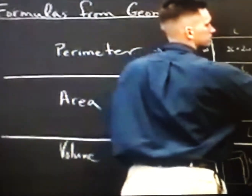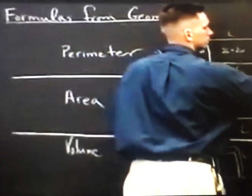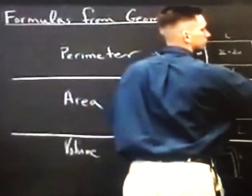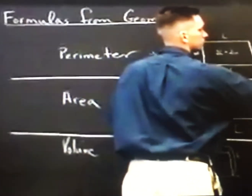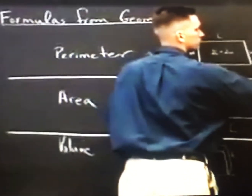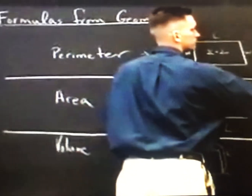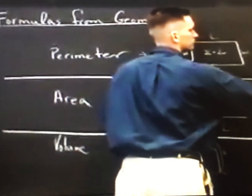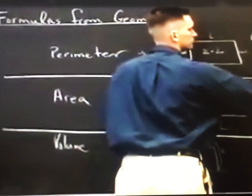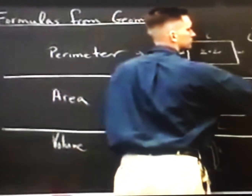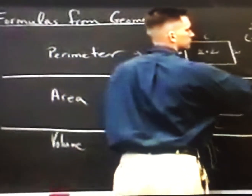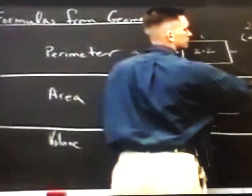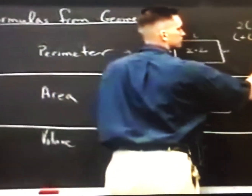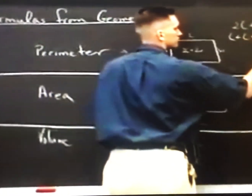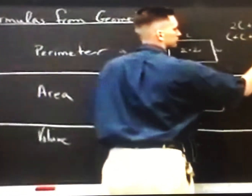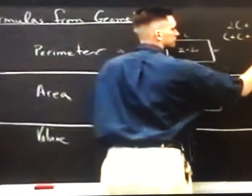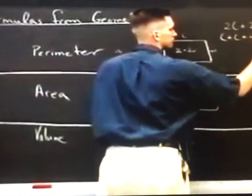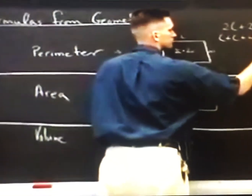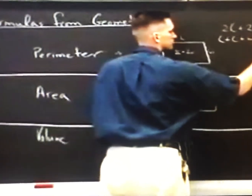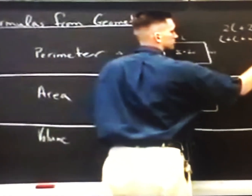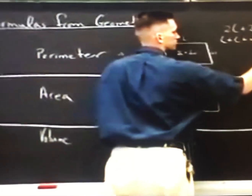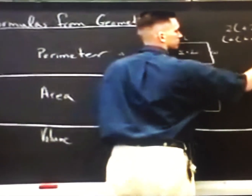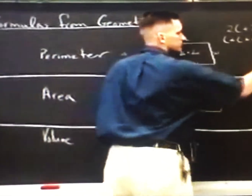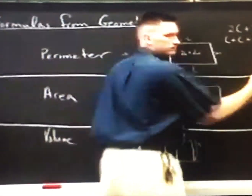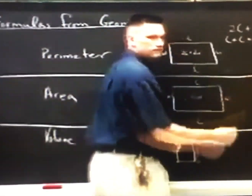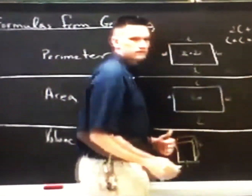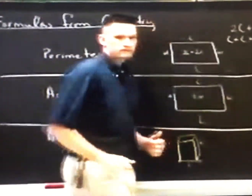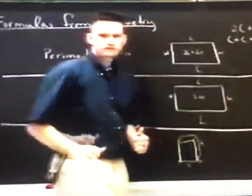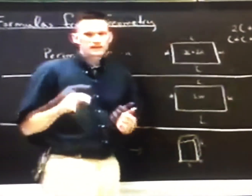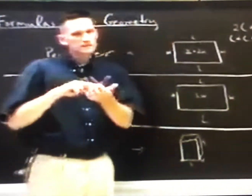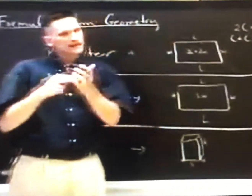Another way. Right here I'll write down the equation.